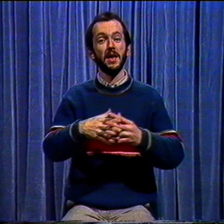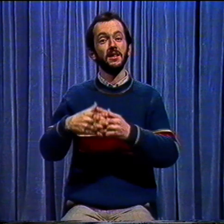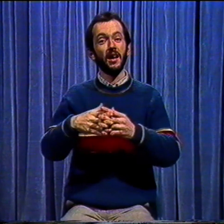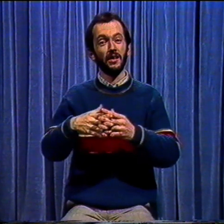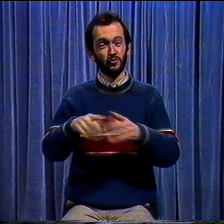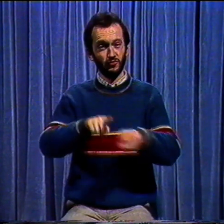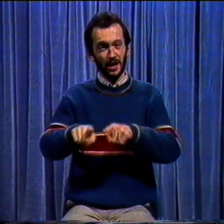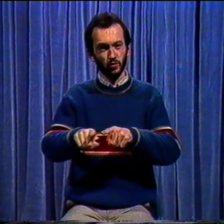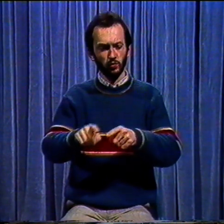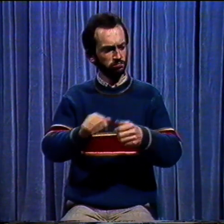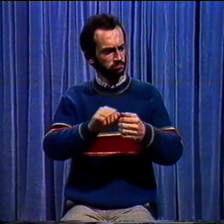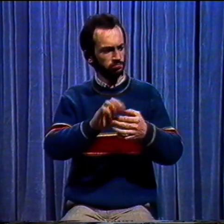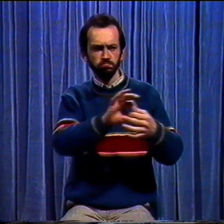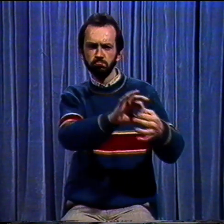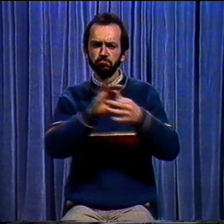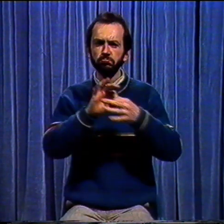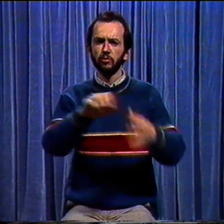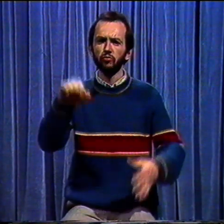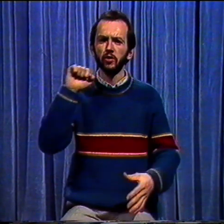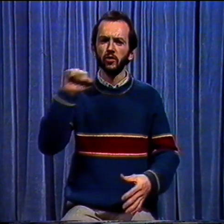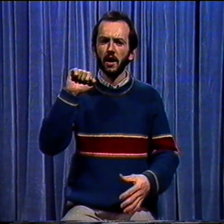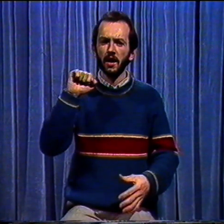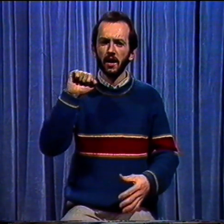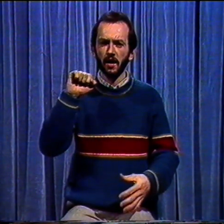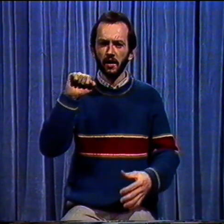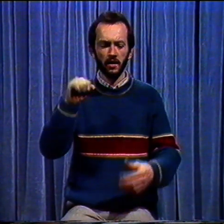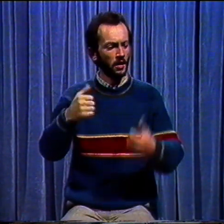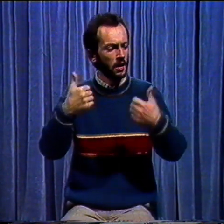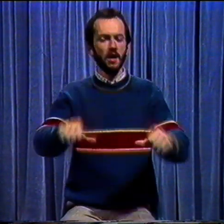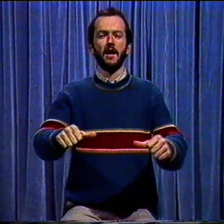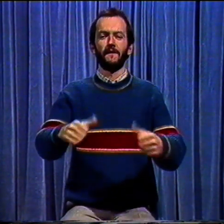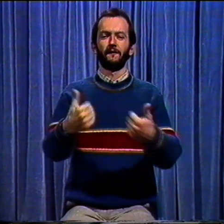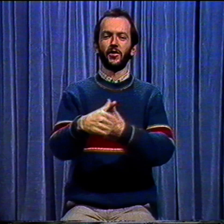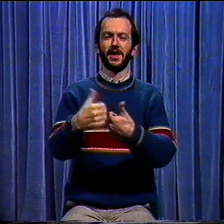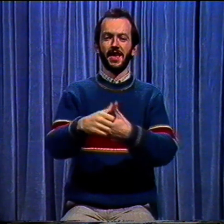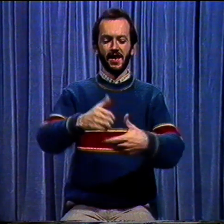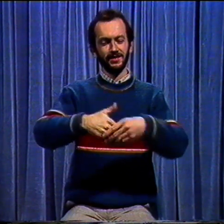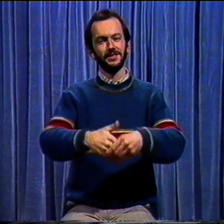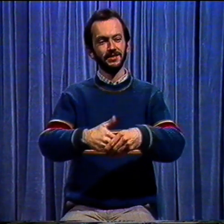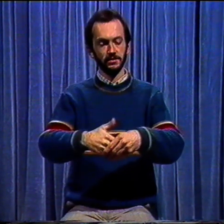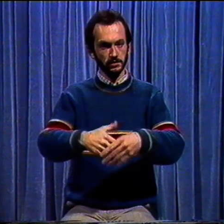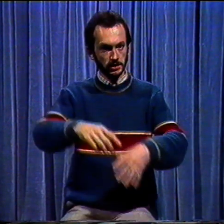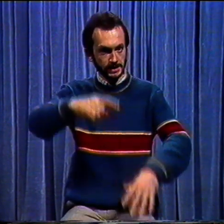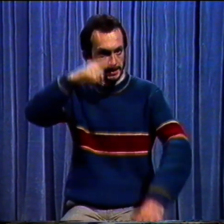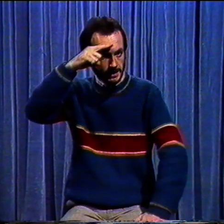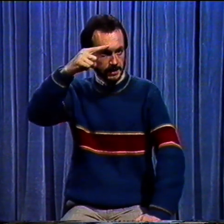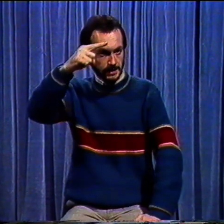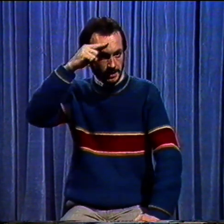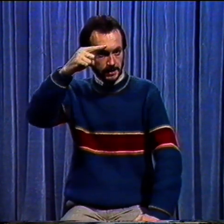The Americans have been trying to have détente with Russia. And the detente was succeeded? No,